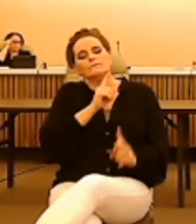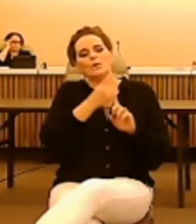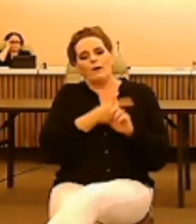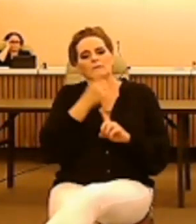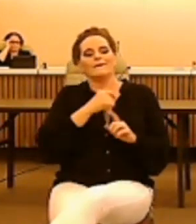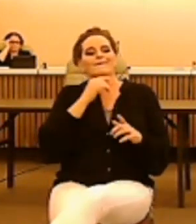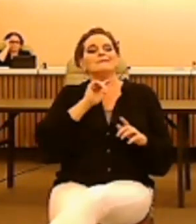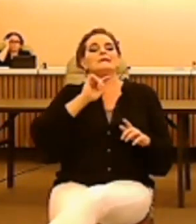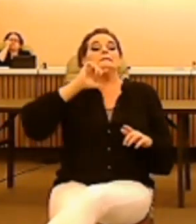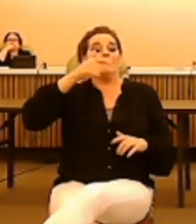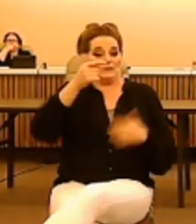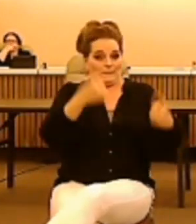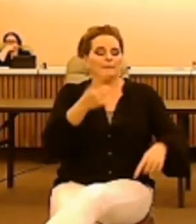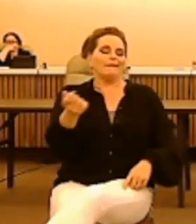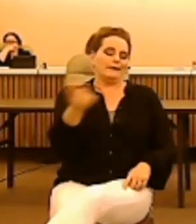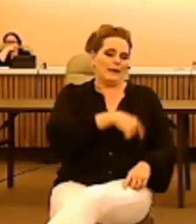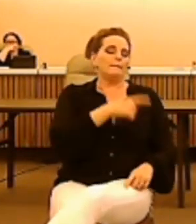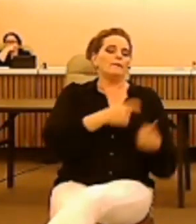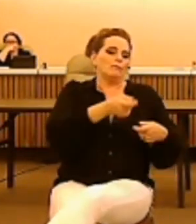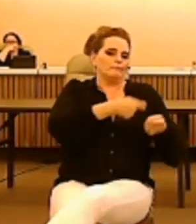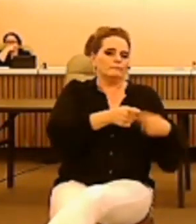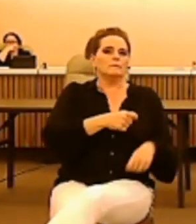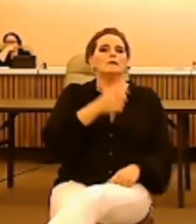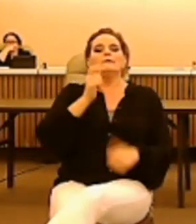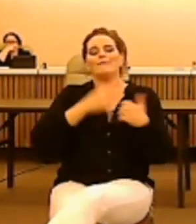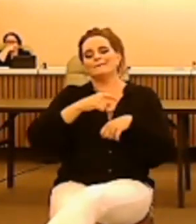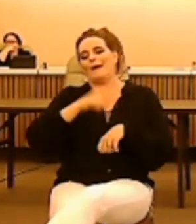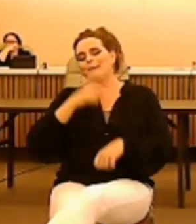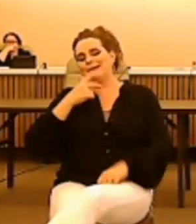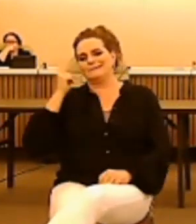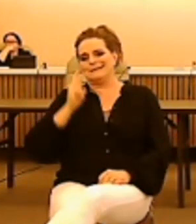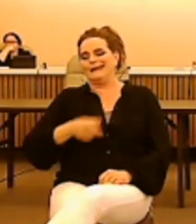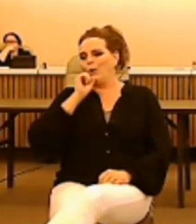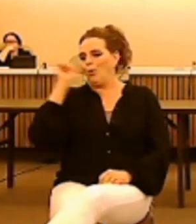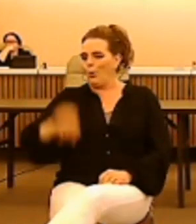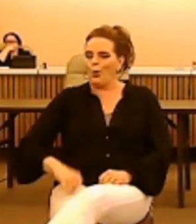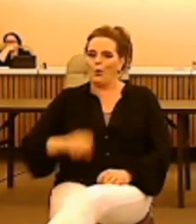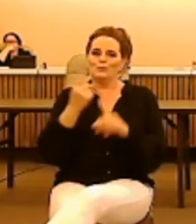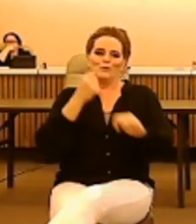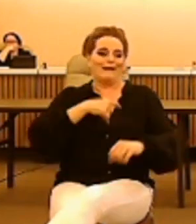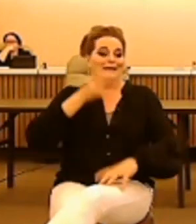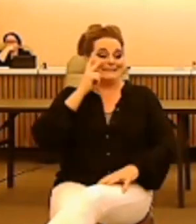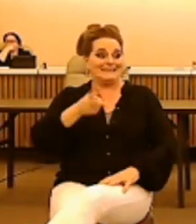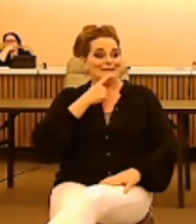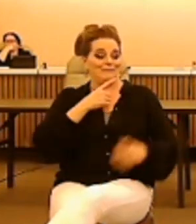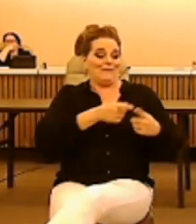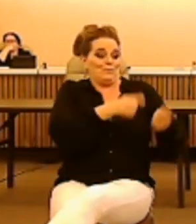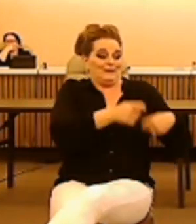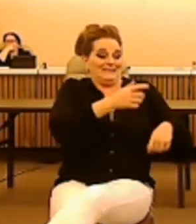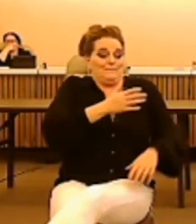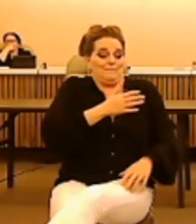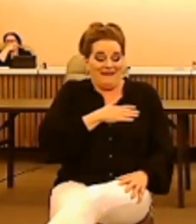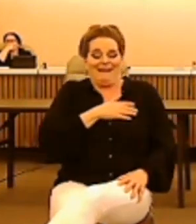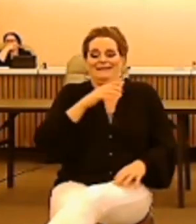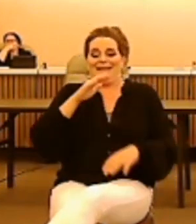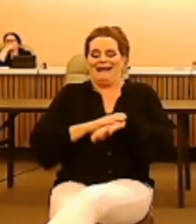remove the Every old time I poles. see one of the trucks go by and they got old poles in it, I run out to see if they got them on Erie Station Road.